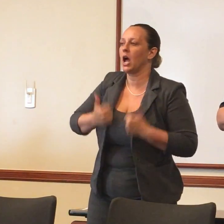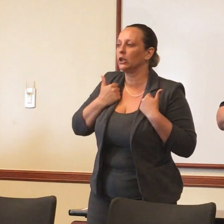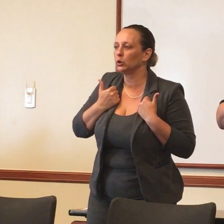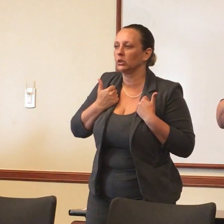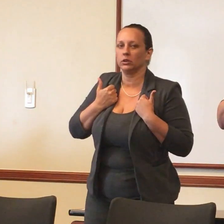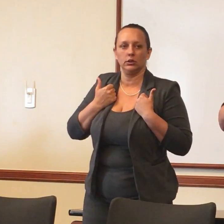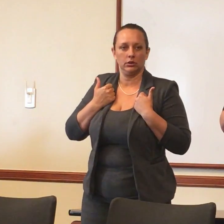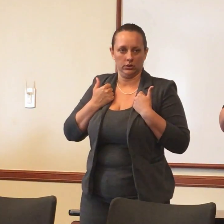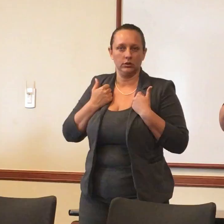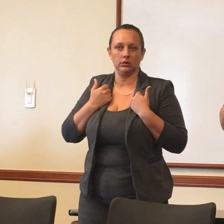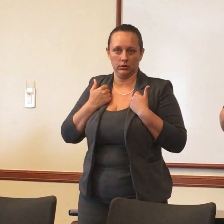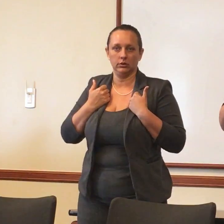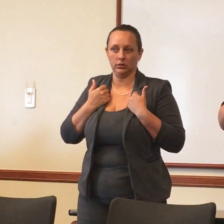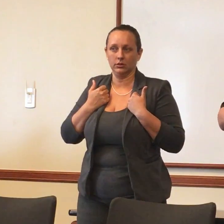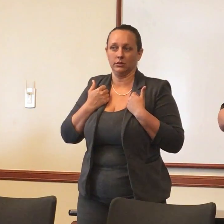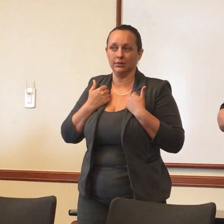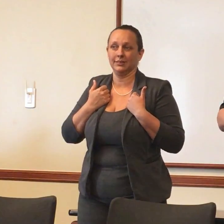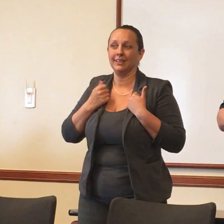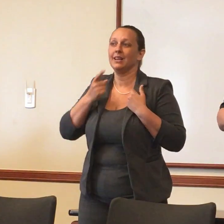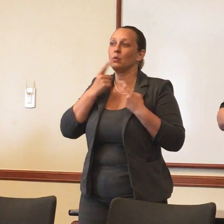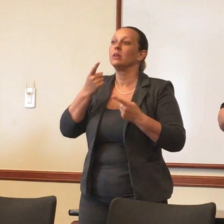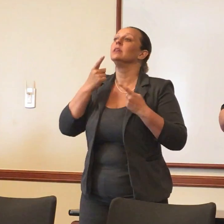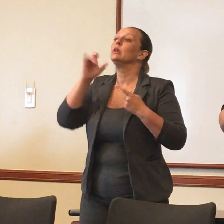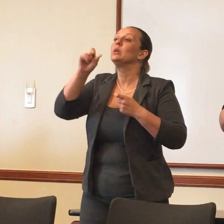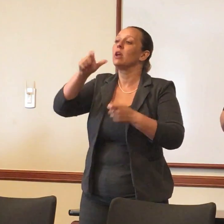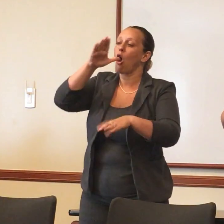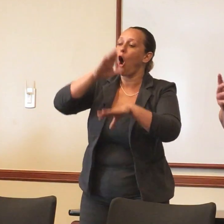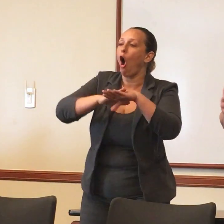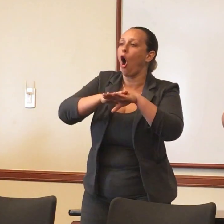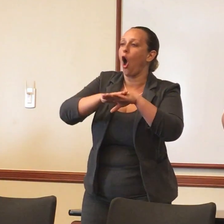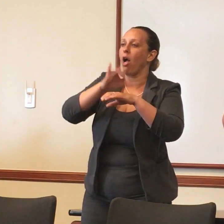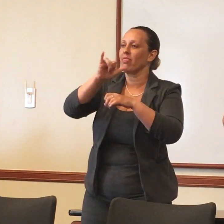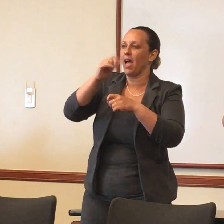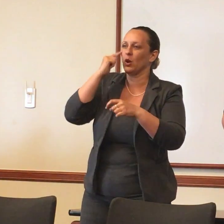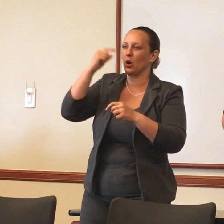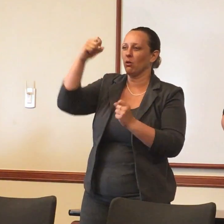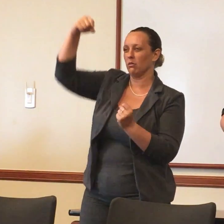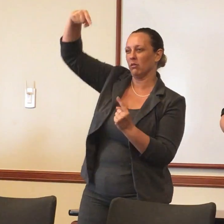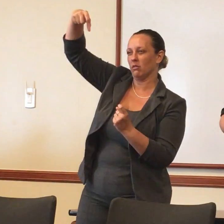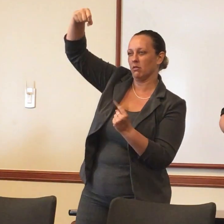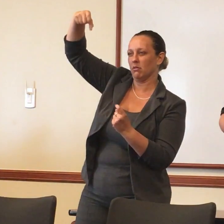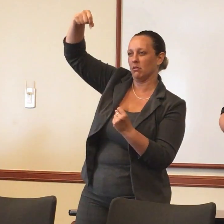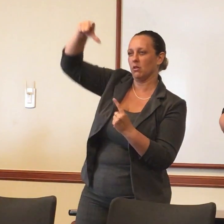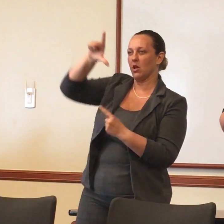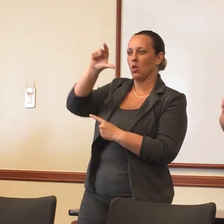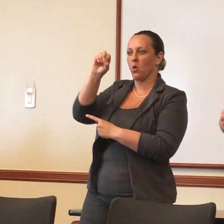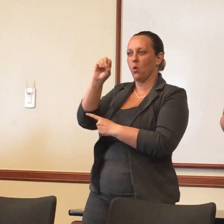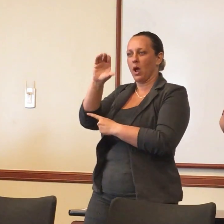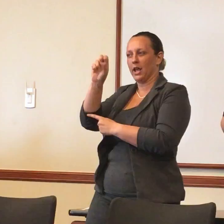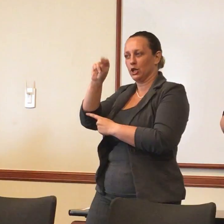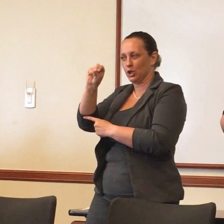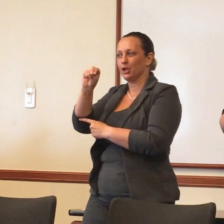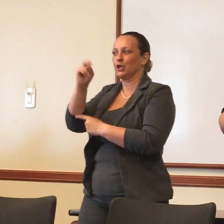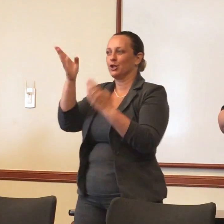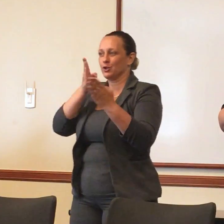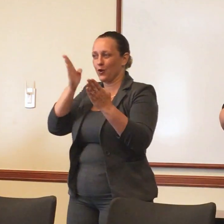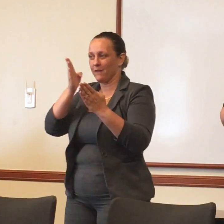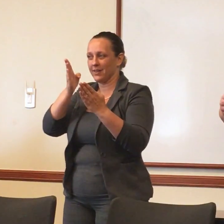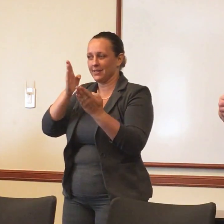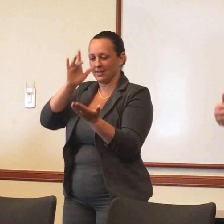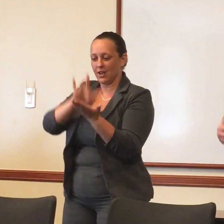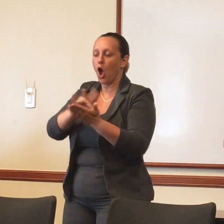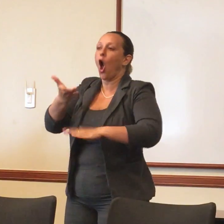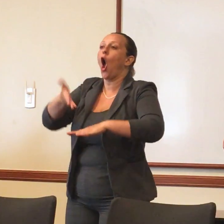service is not as good as a wireless call. This still uses the cell phone towers to route. So you may end up going